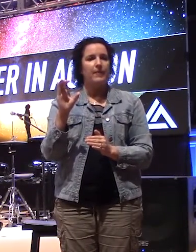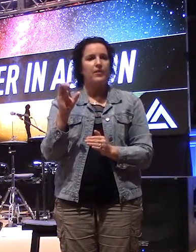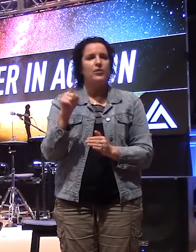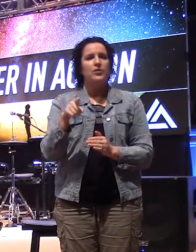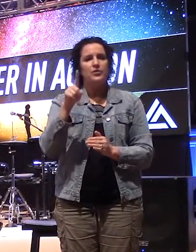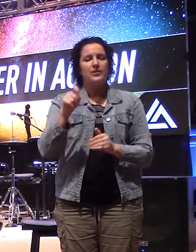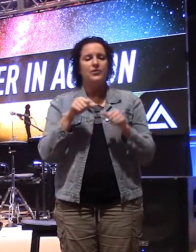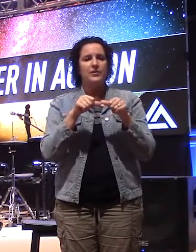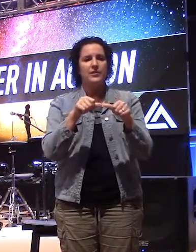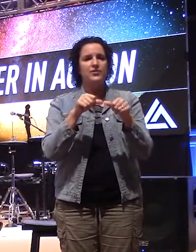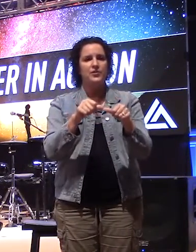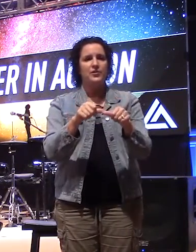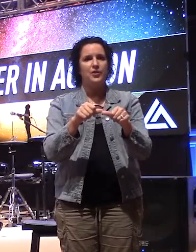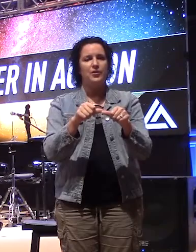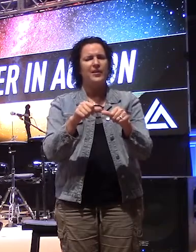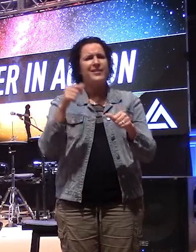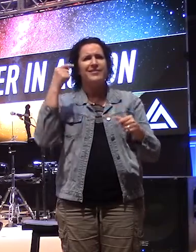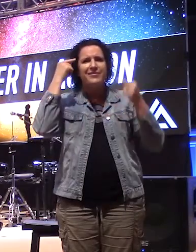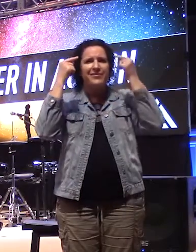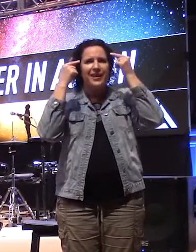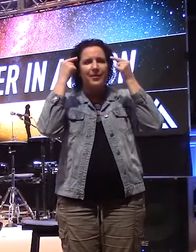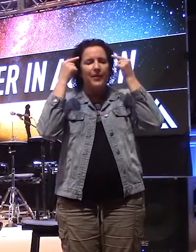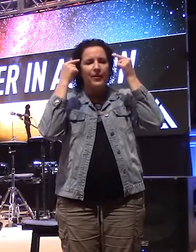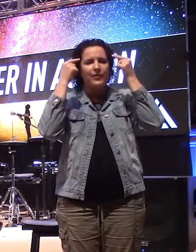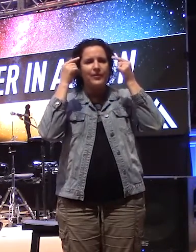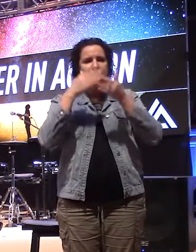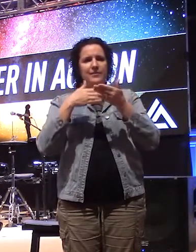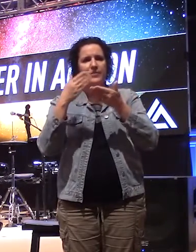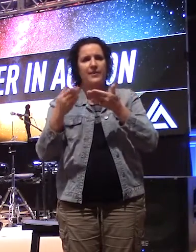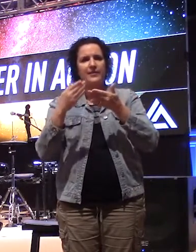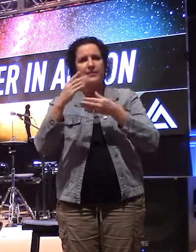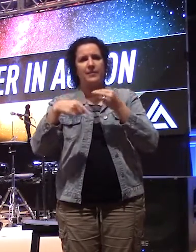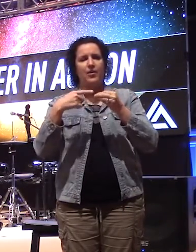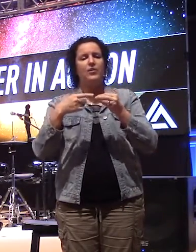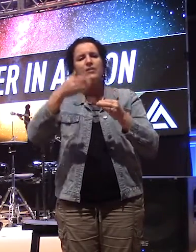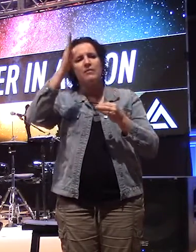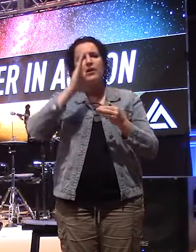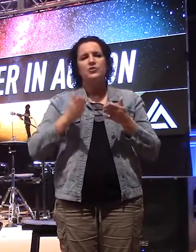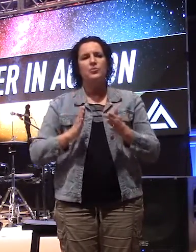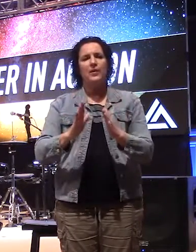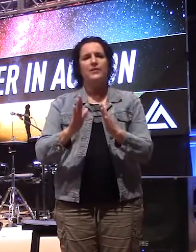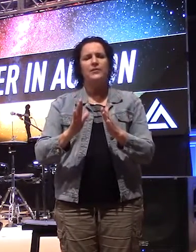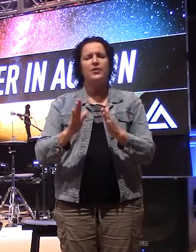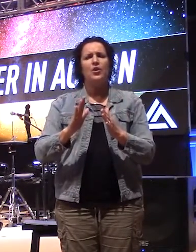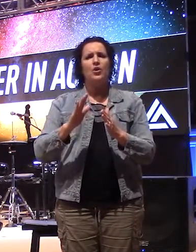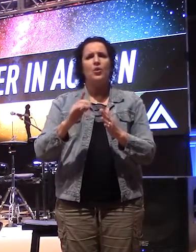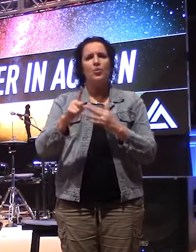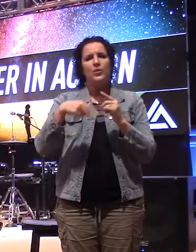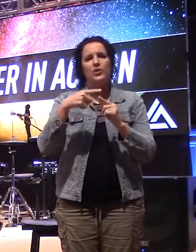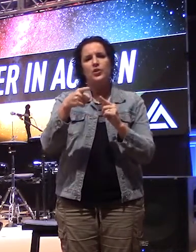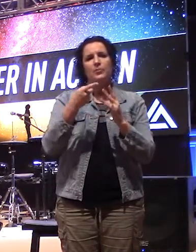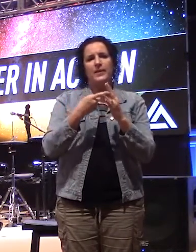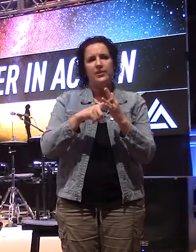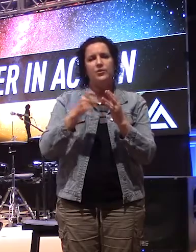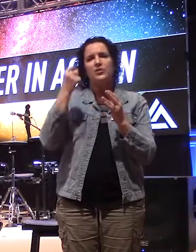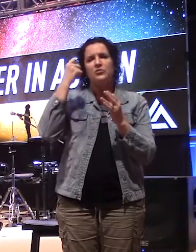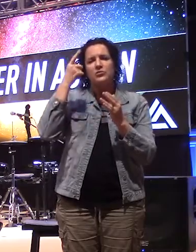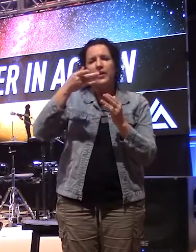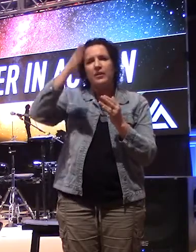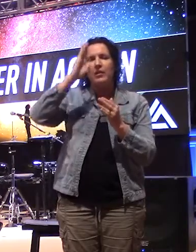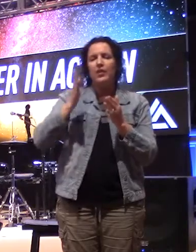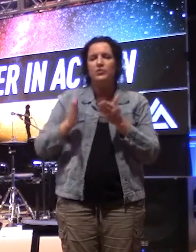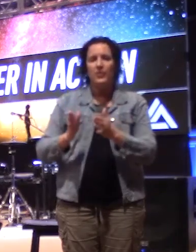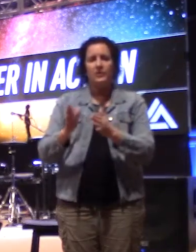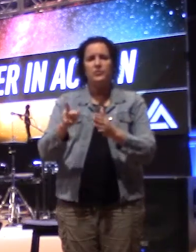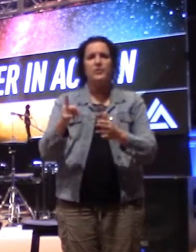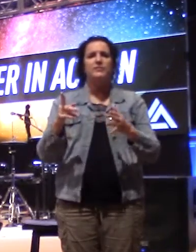Now, you need to continue and think through some things about God's ways. As you begin to understand God's ways, then you'll be able to